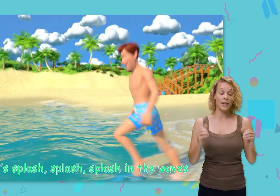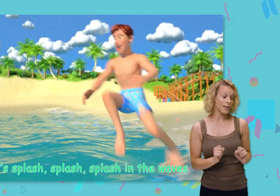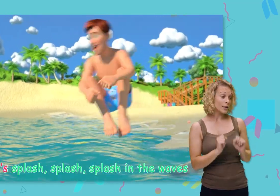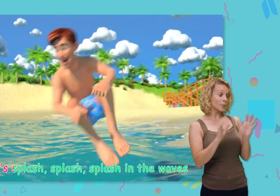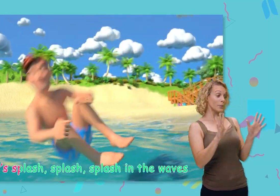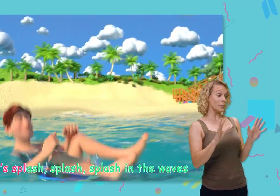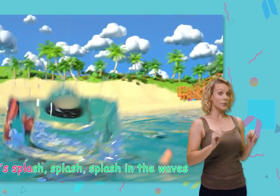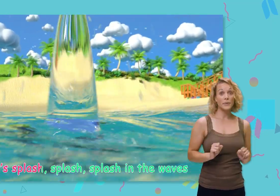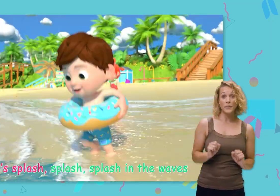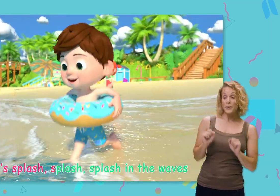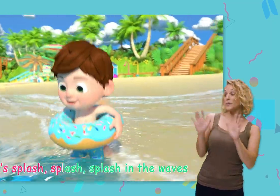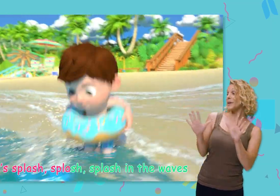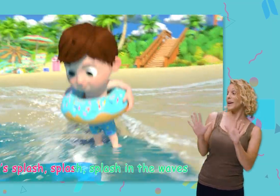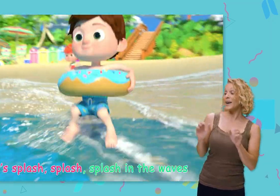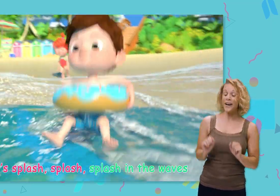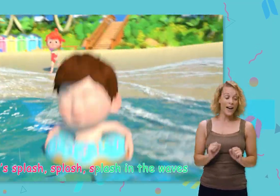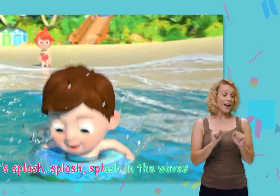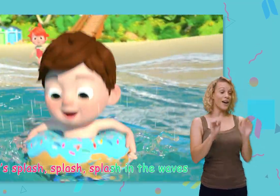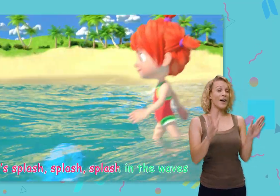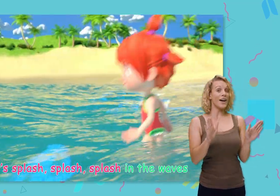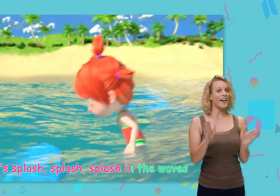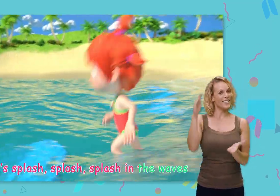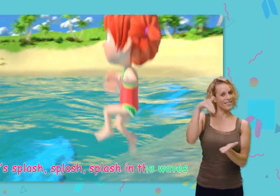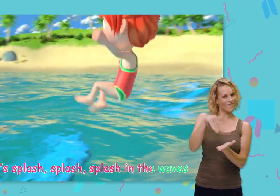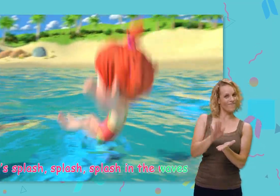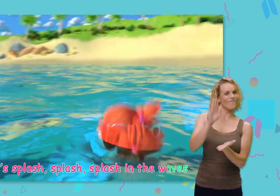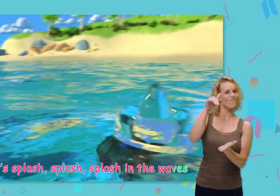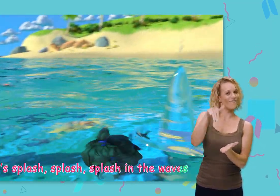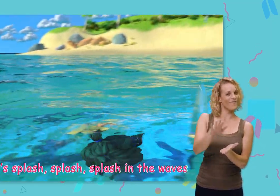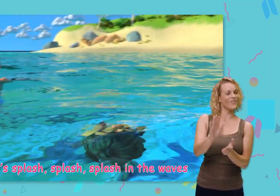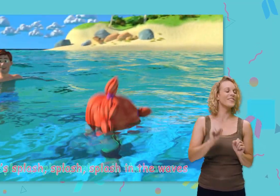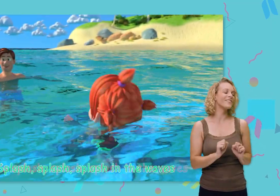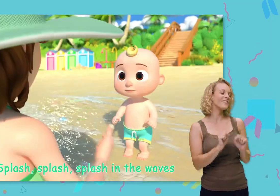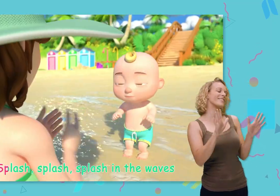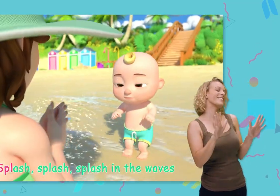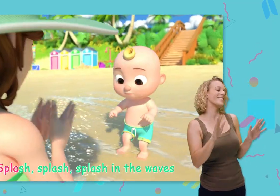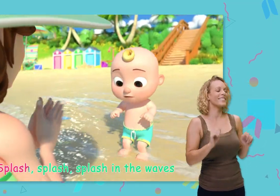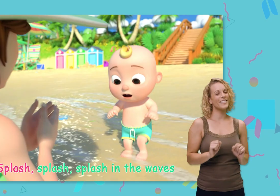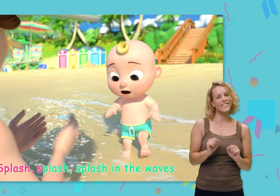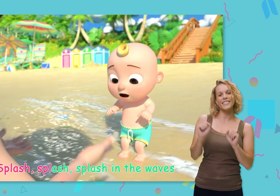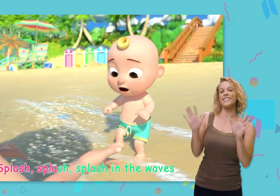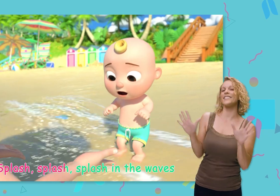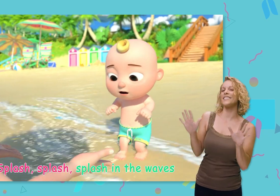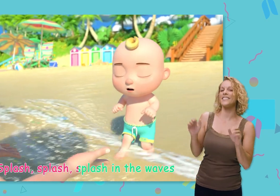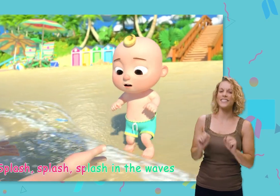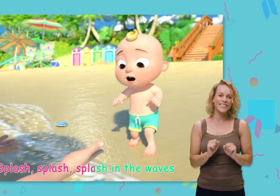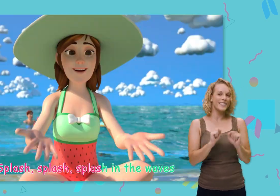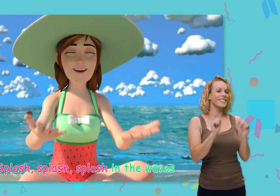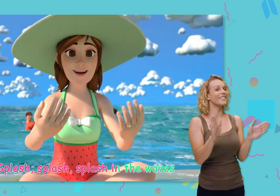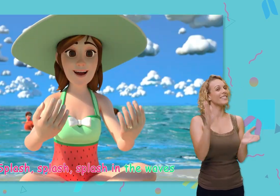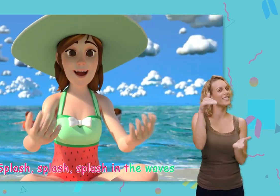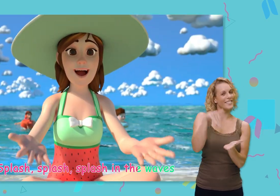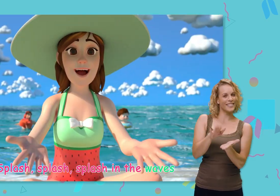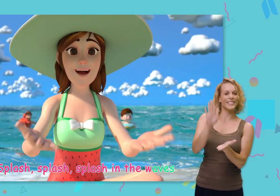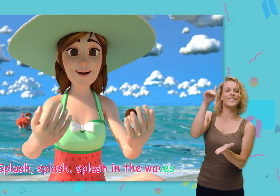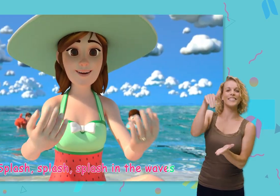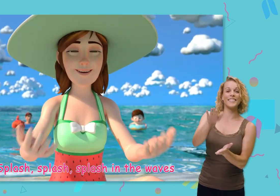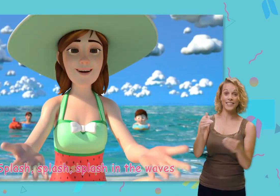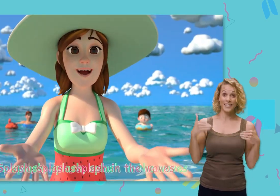Let's splash, splash, splash in the waves. Splash, splash, splash in the waves.